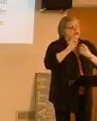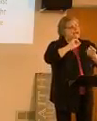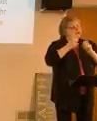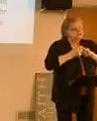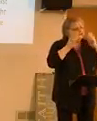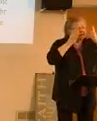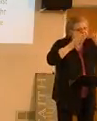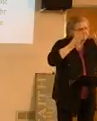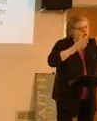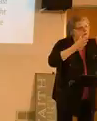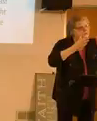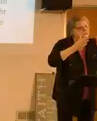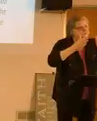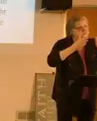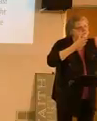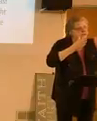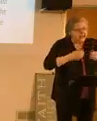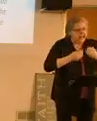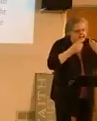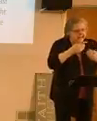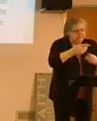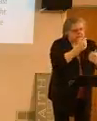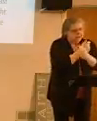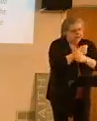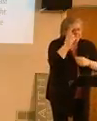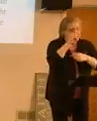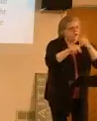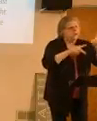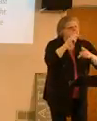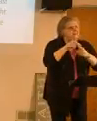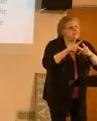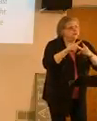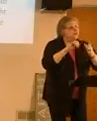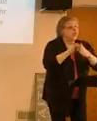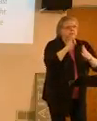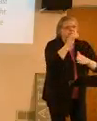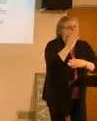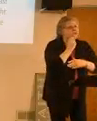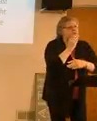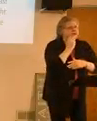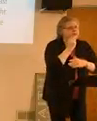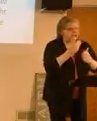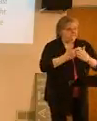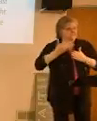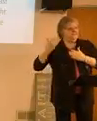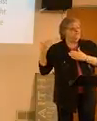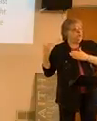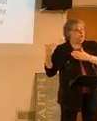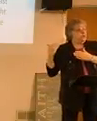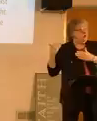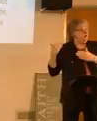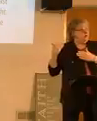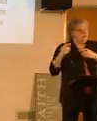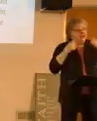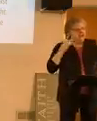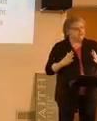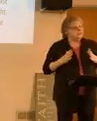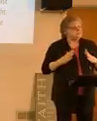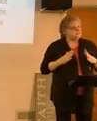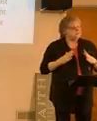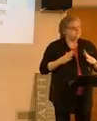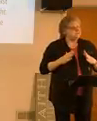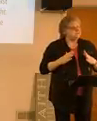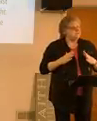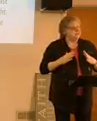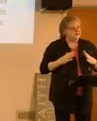focus and given him a love for a people group that once were his enemies. And in that, it changed the way he